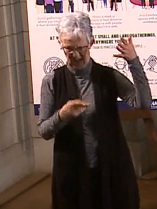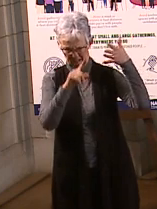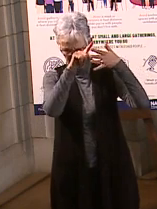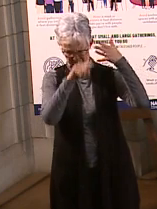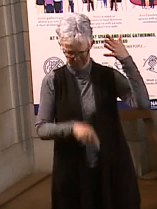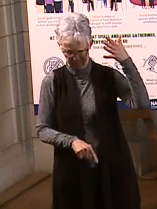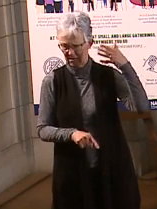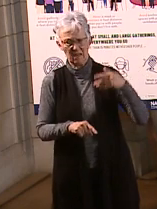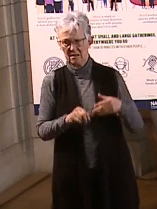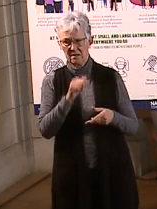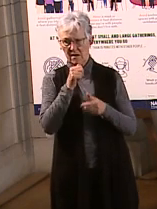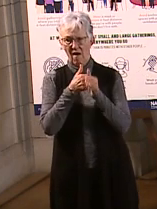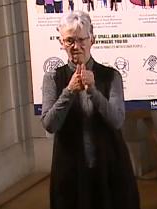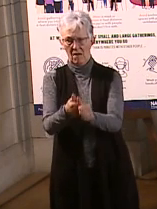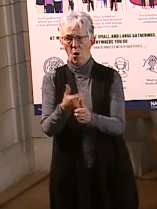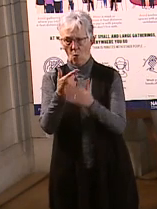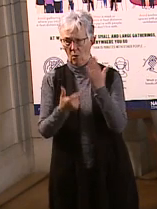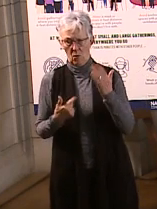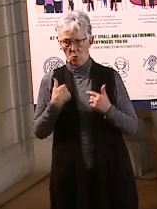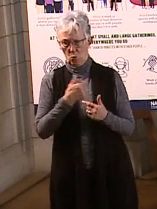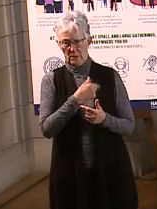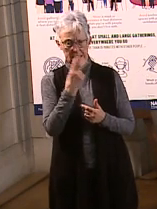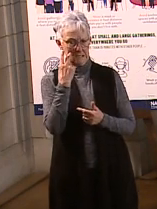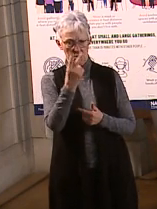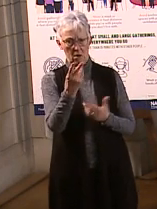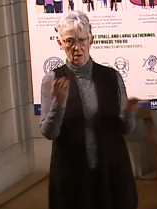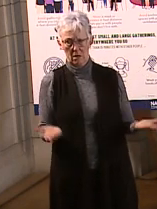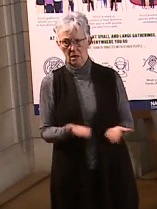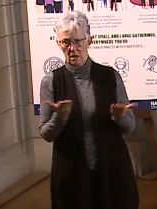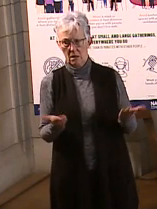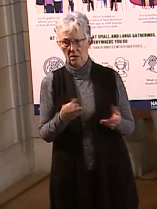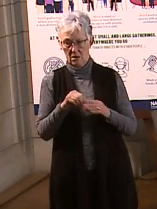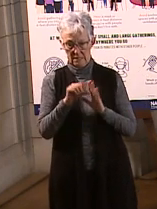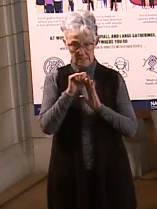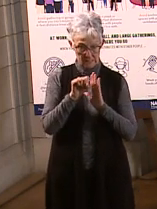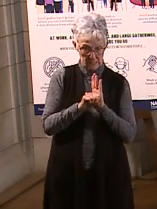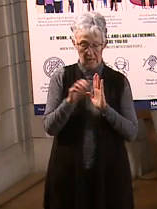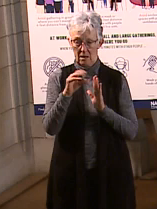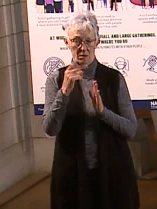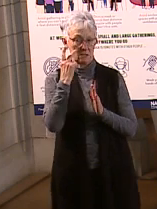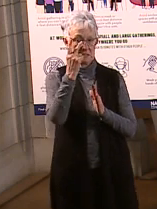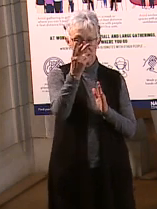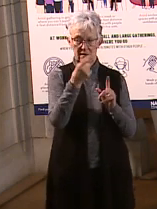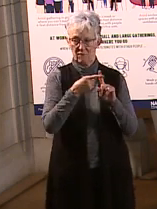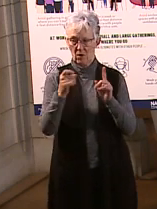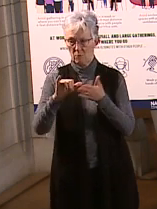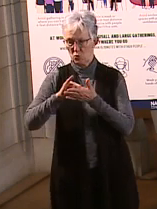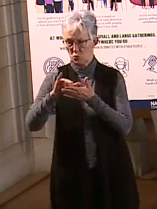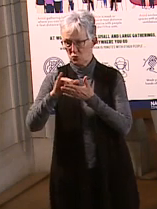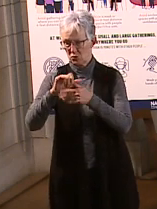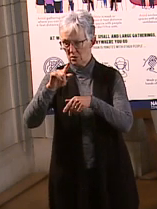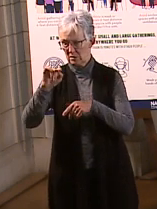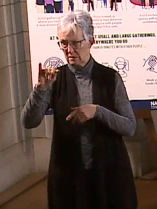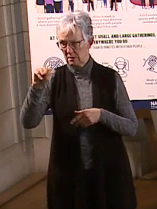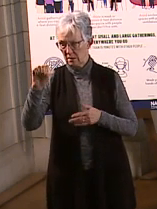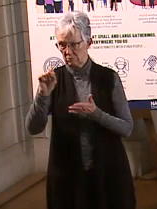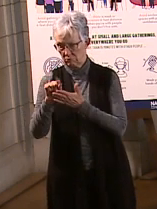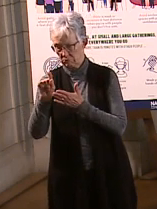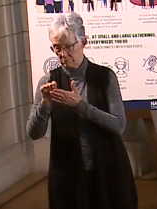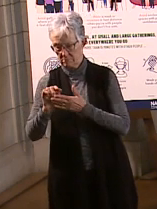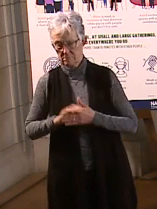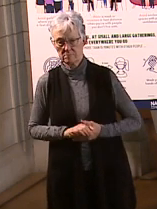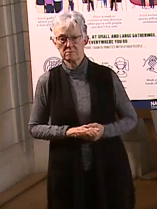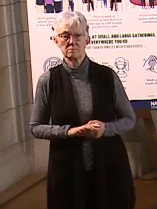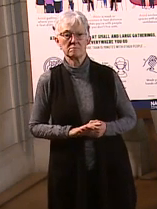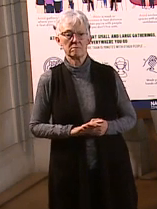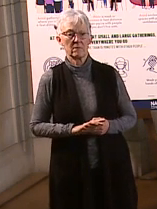be consistent with the data that we're seeing here in the state or even that the New York Times has. Martha Stoddard, Omaha World Herald.